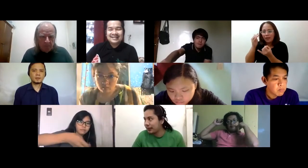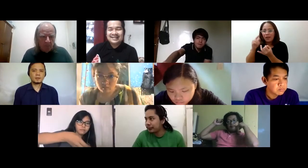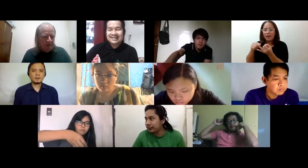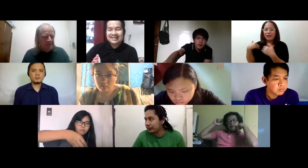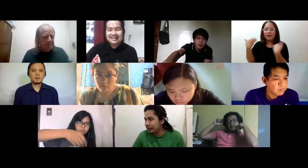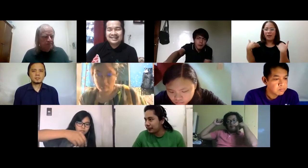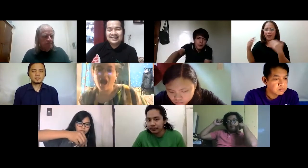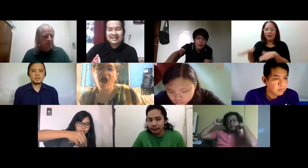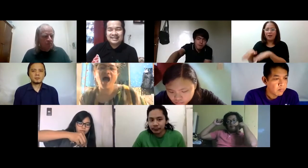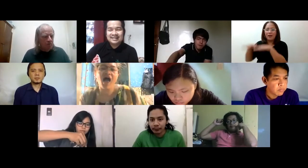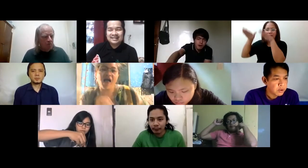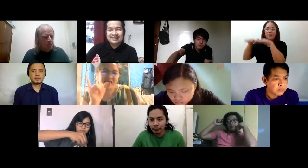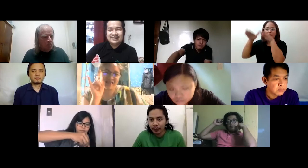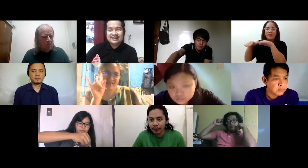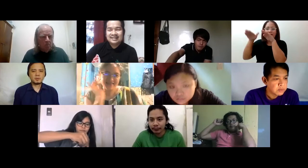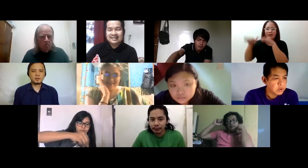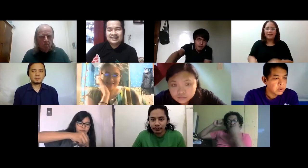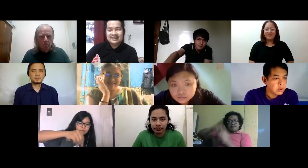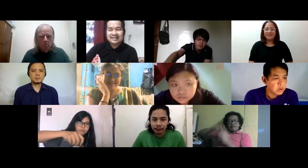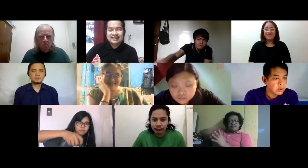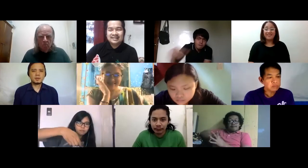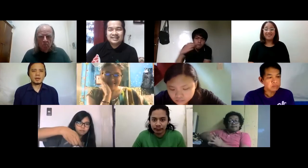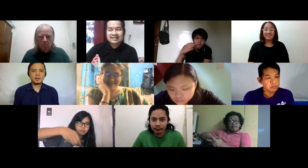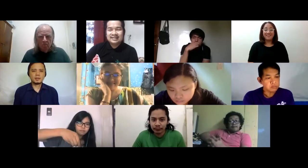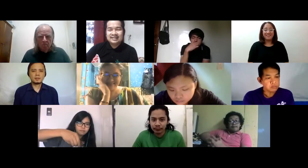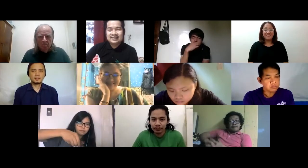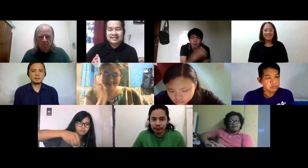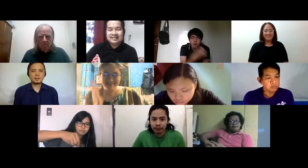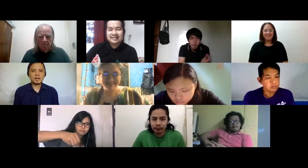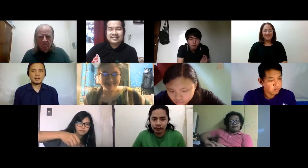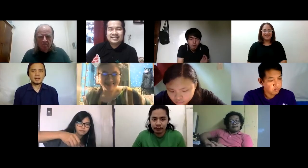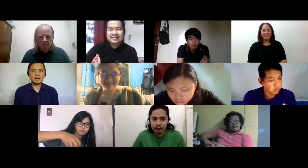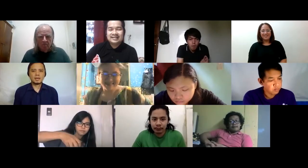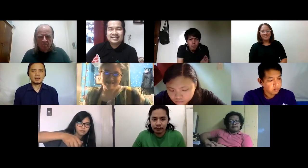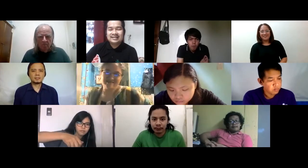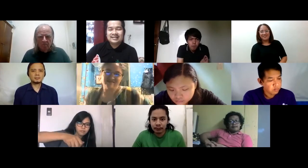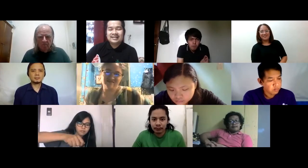Renz is saying we're just waiting for Peebs and Kyla.